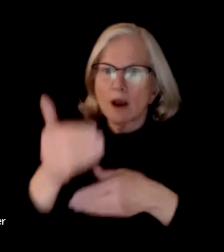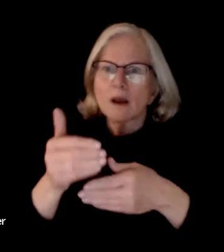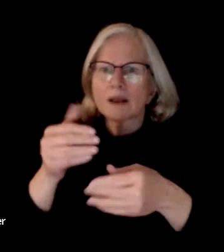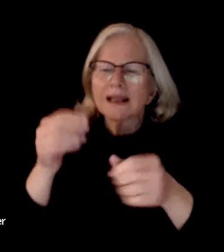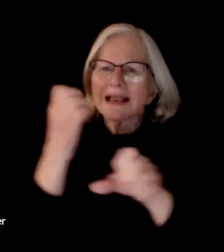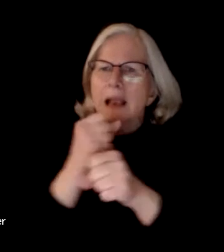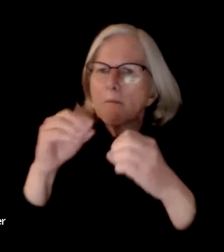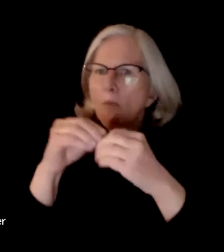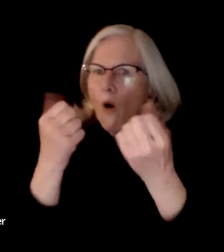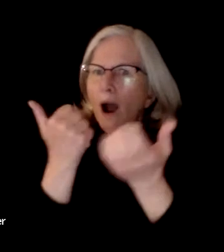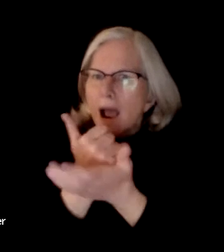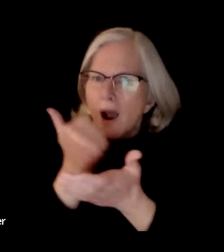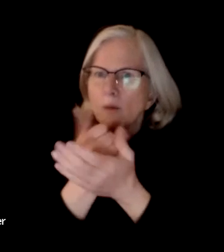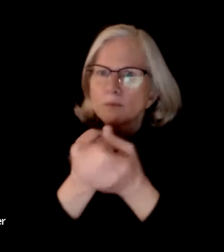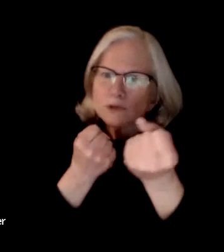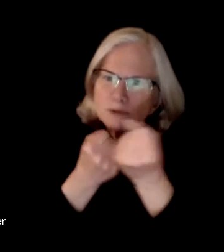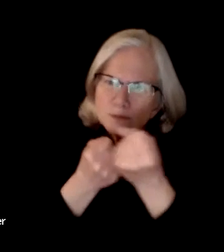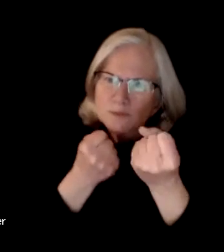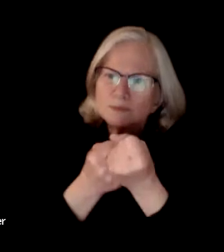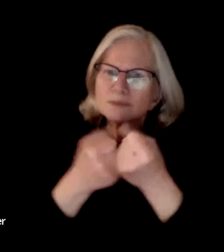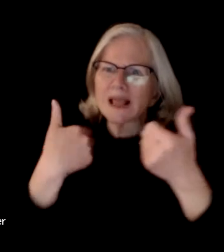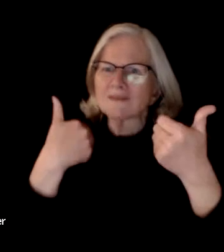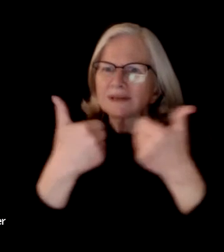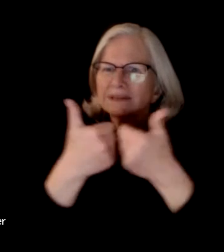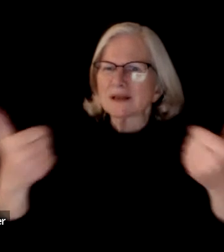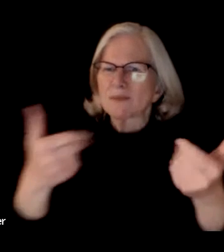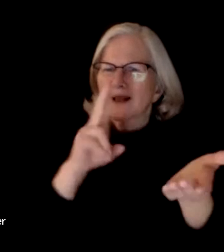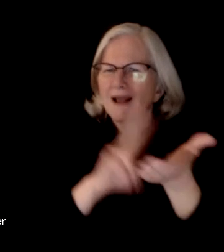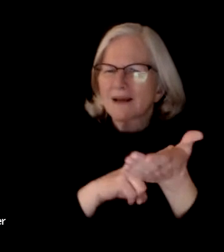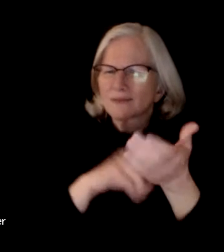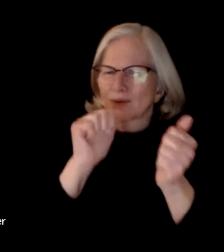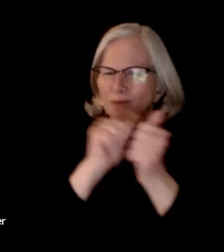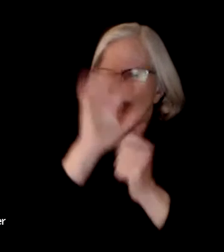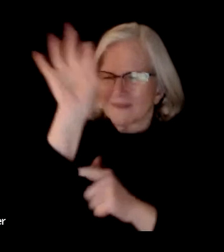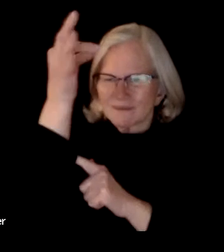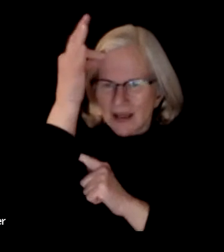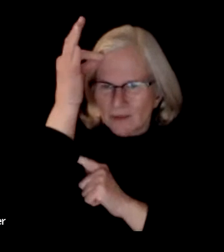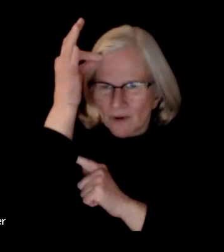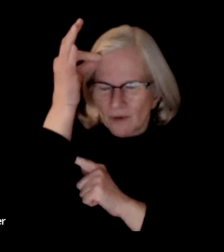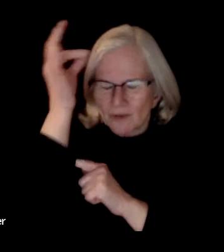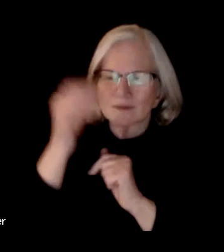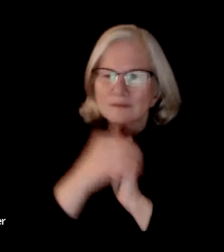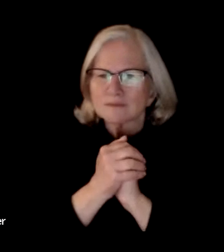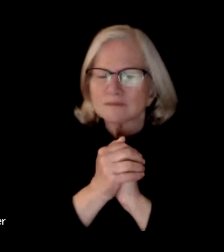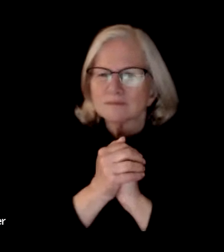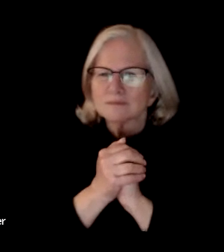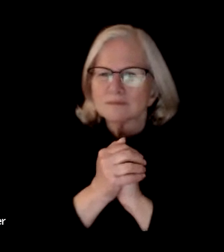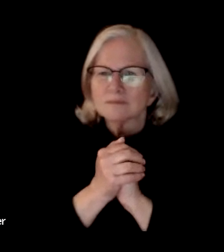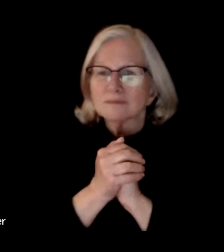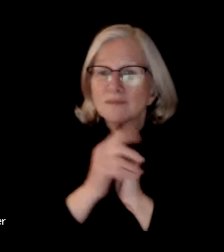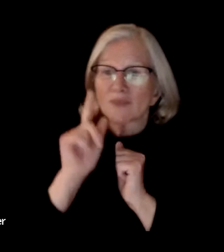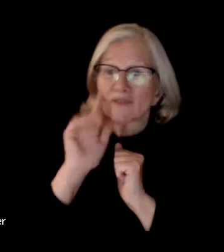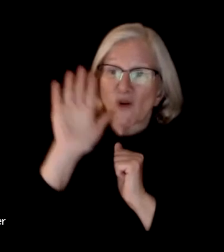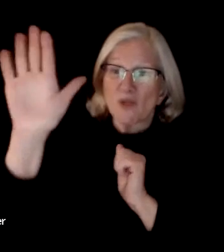have a separate contract with the federal government for that role that they've taken on.